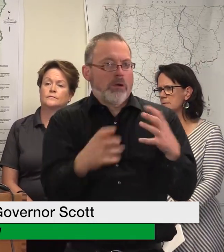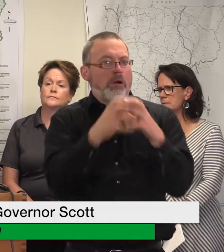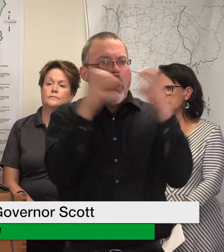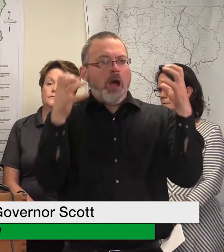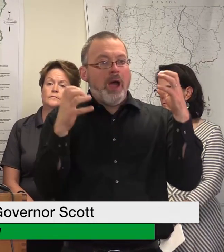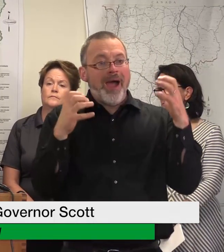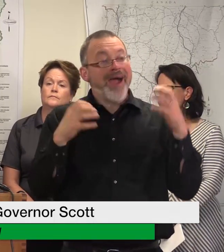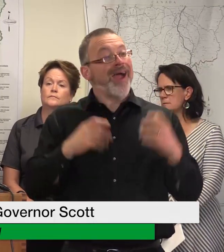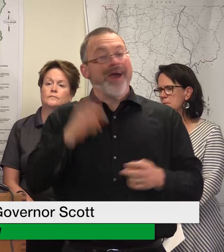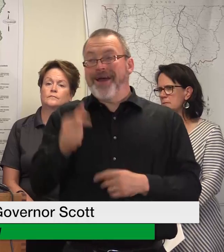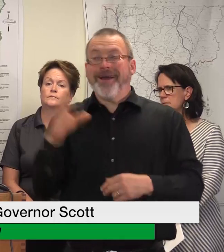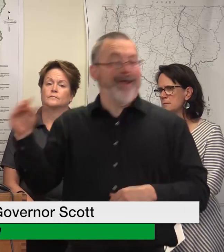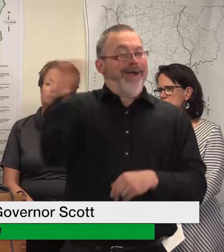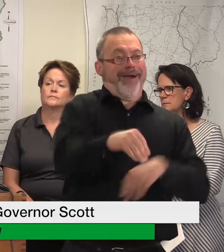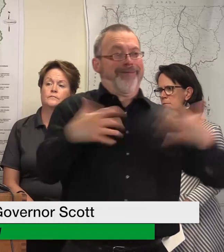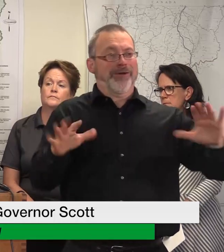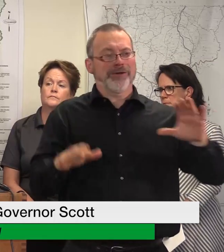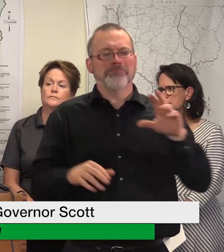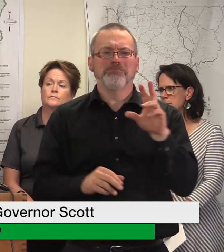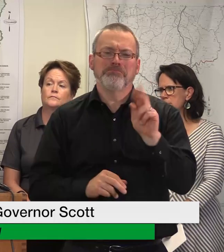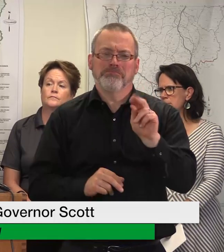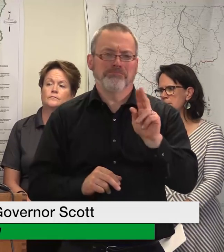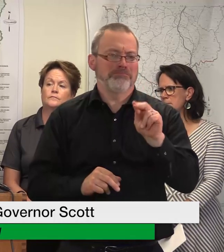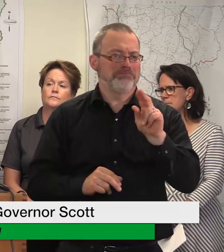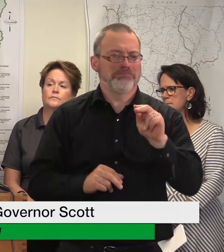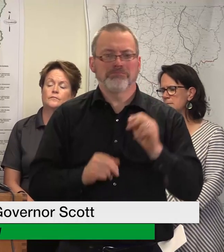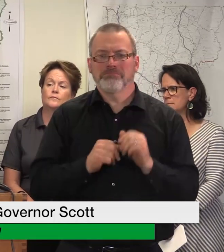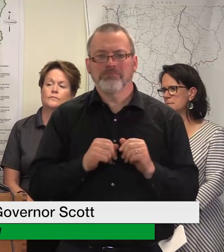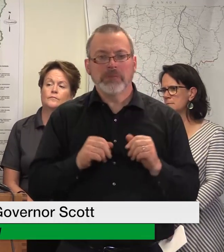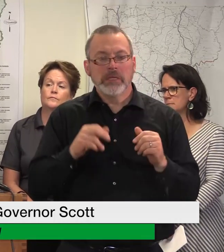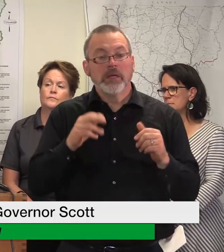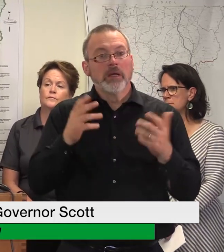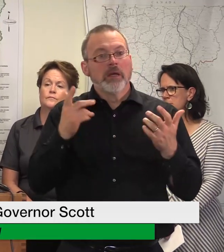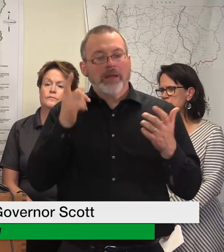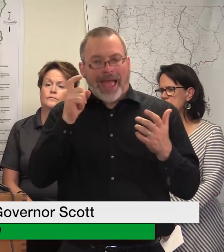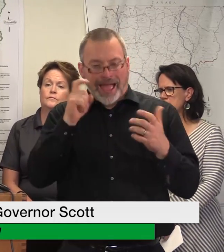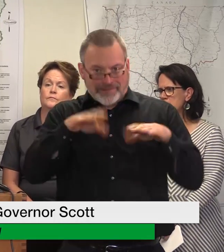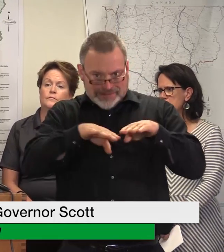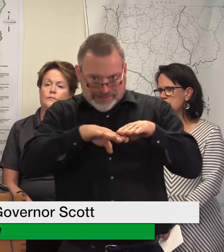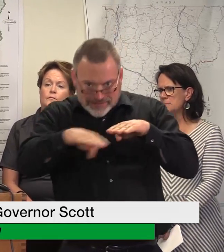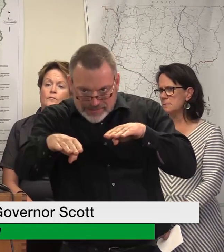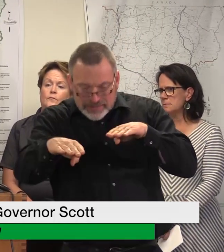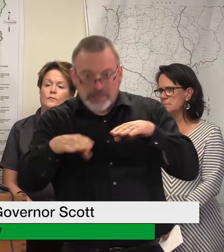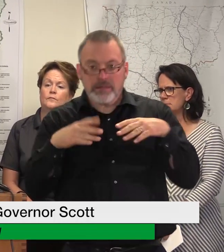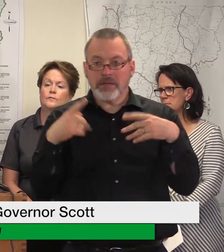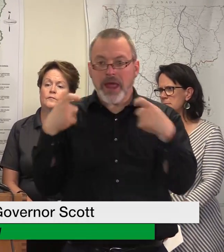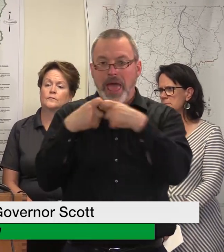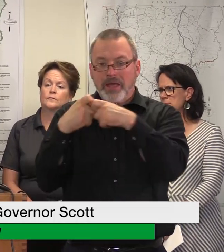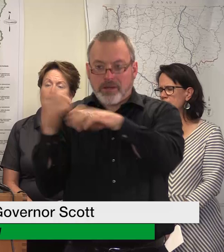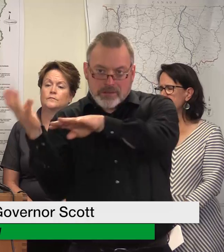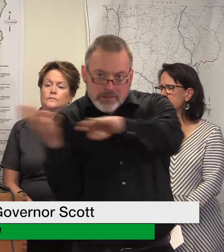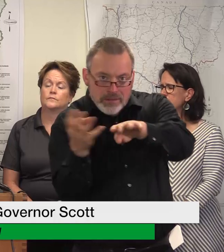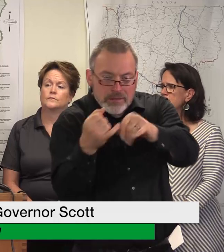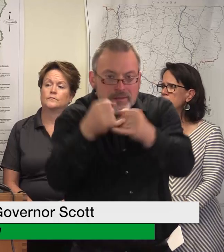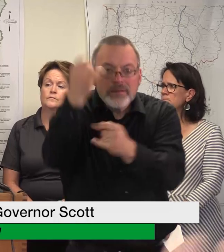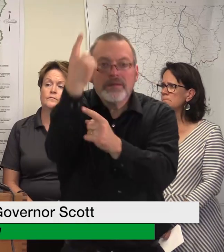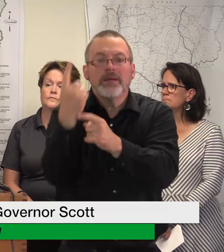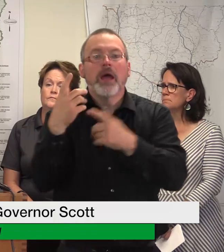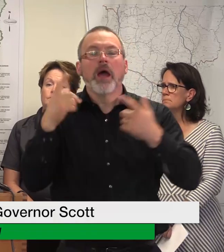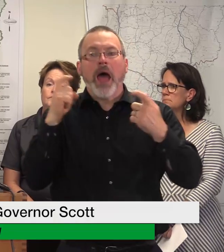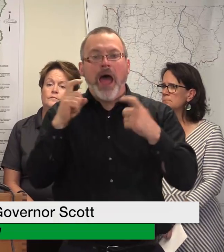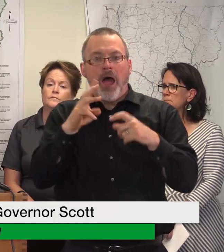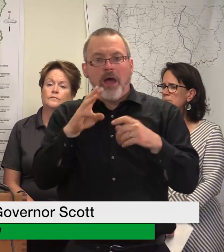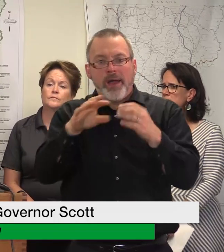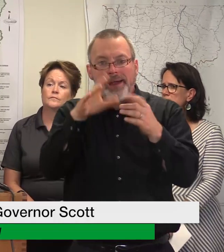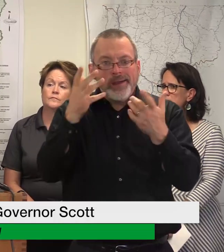bring them in and plop them down, right? You have to be able to connect for electricity, you have to have septic, you have to have running water. So finding a